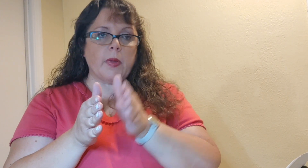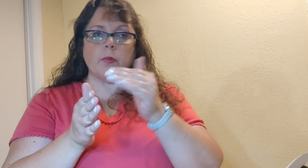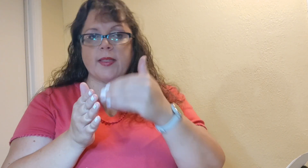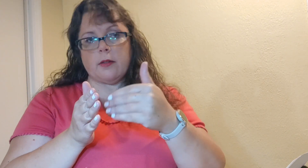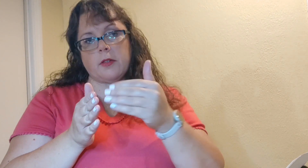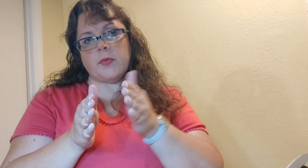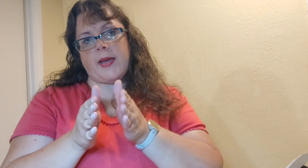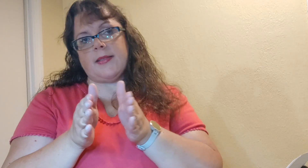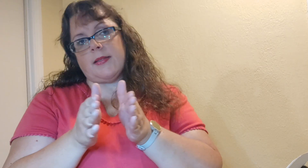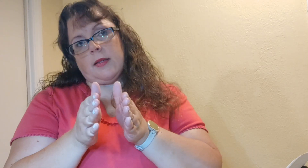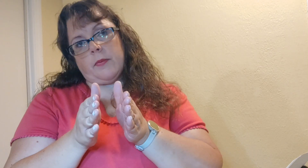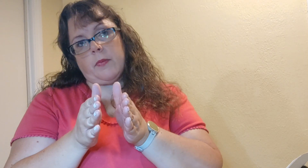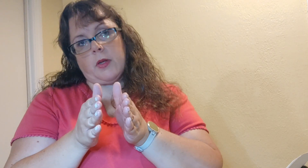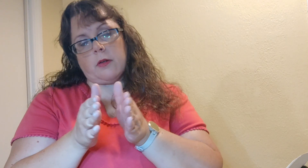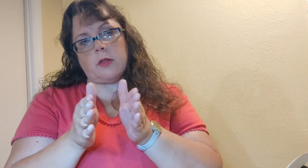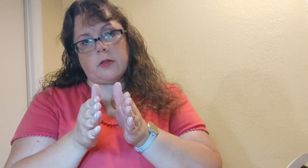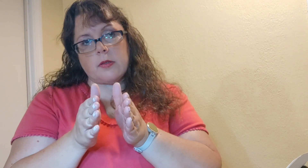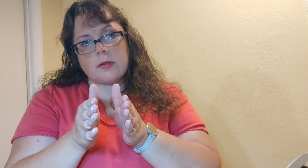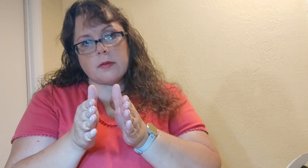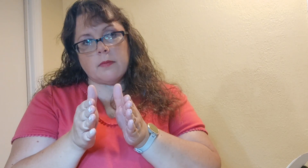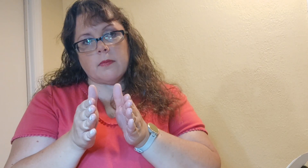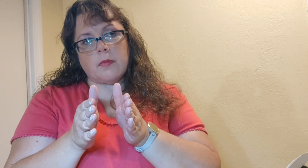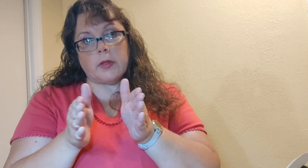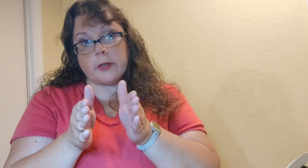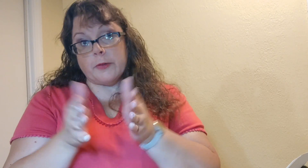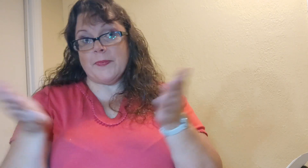but with a little space in the middle because it's little.